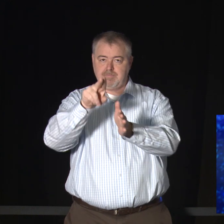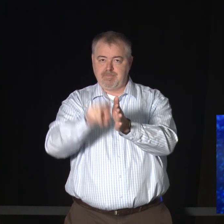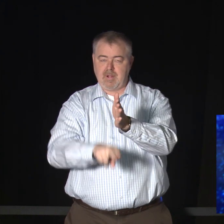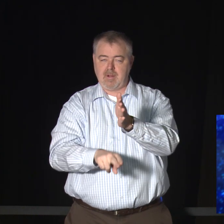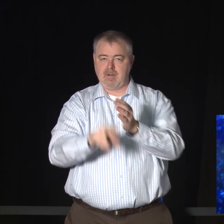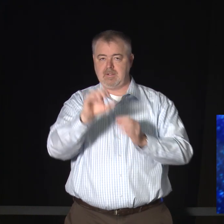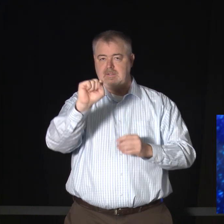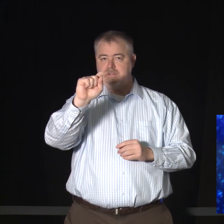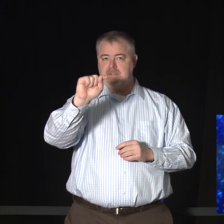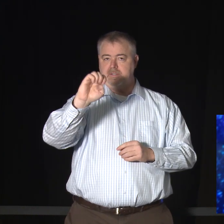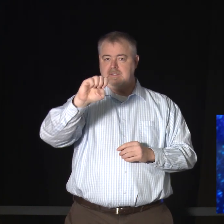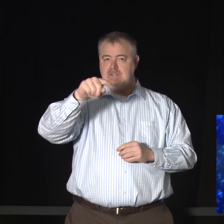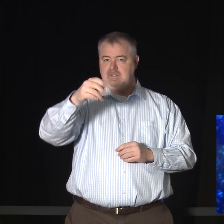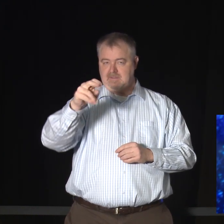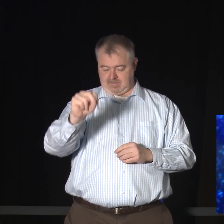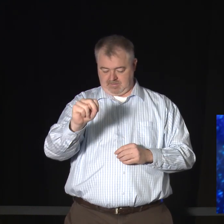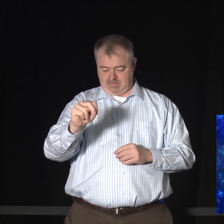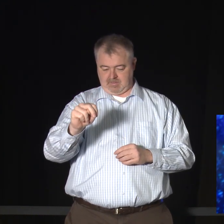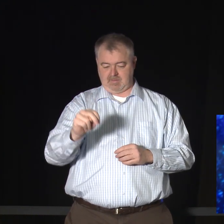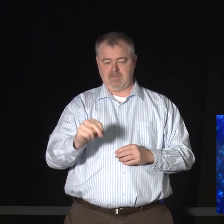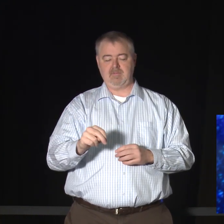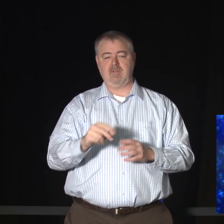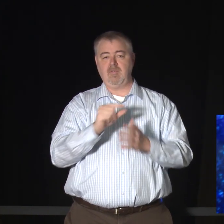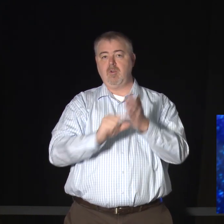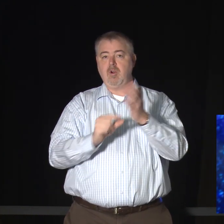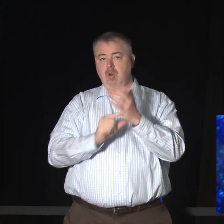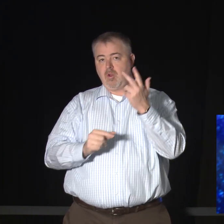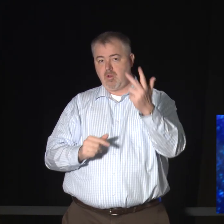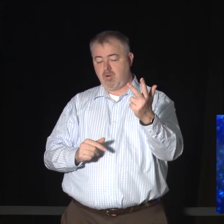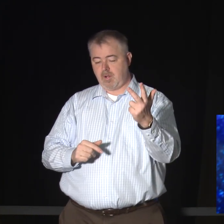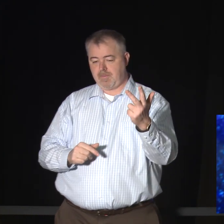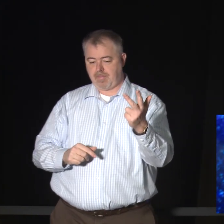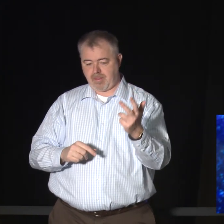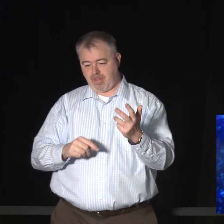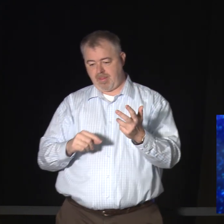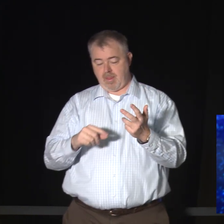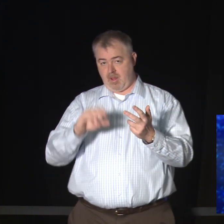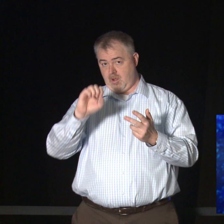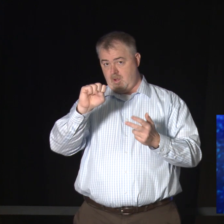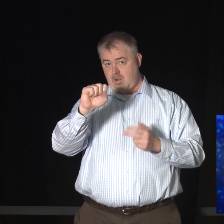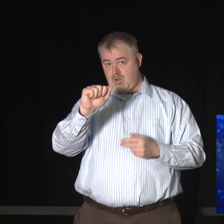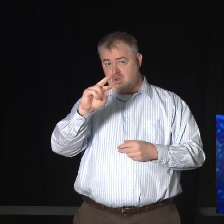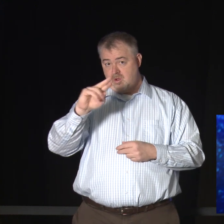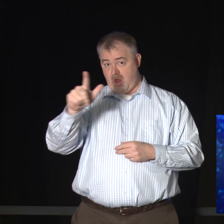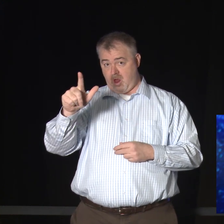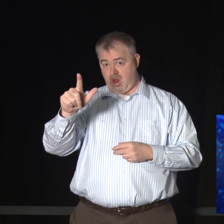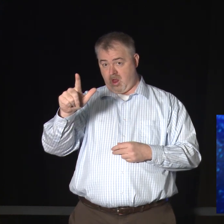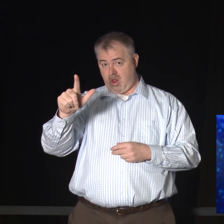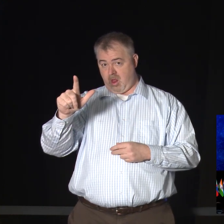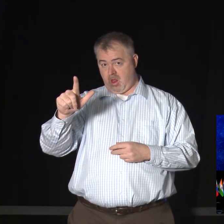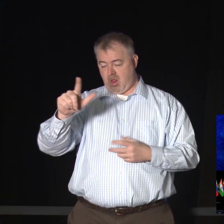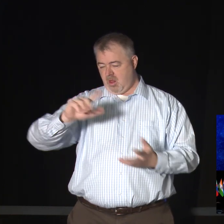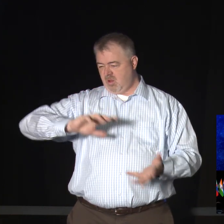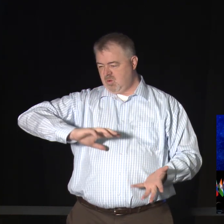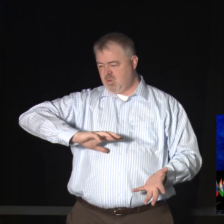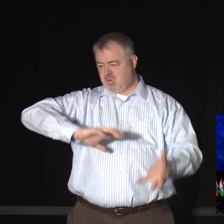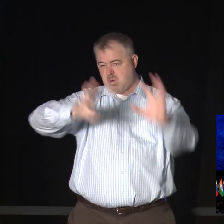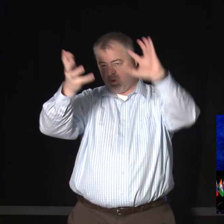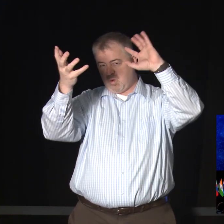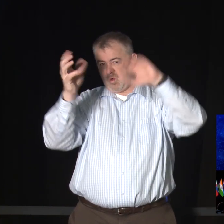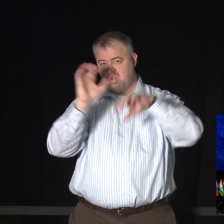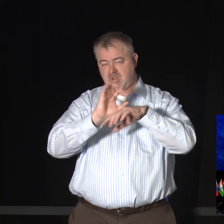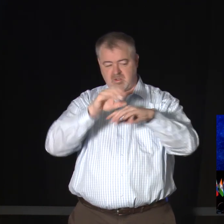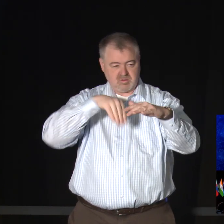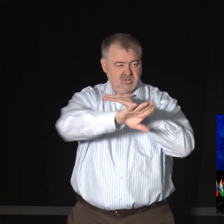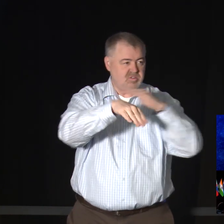him. Verse 3. As for Saul, he made havoc of the church, entering